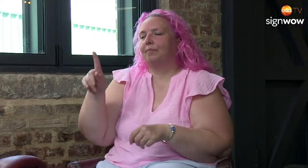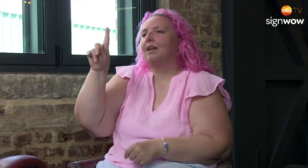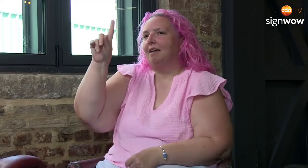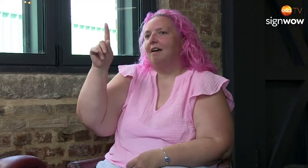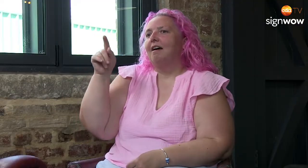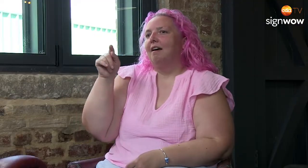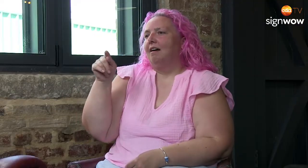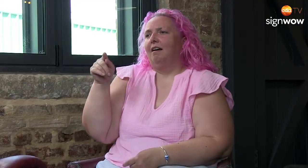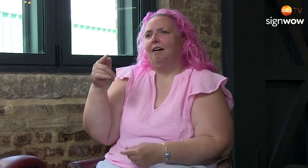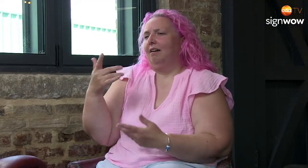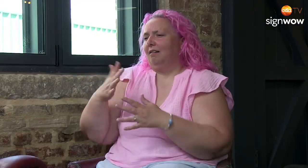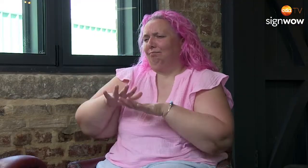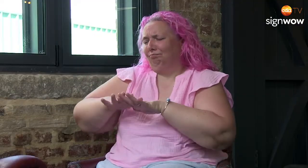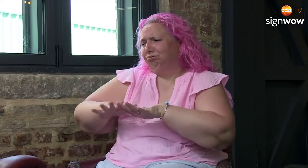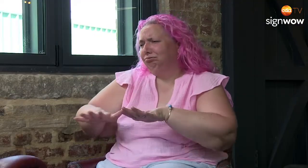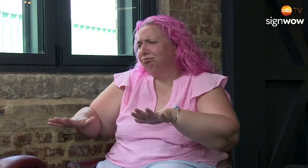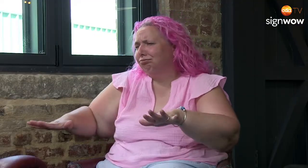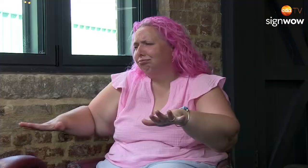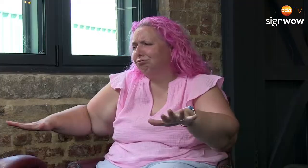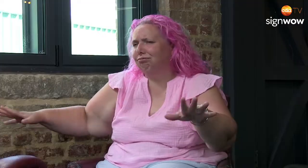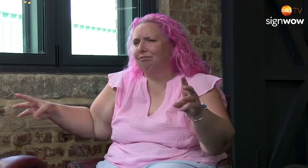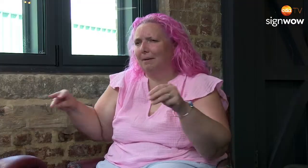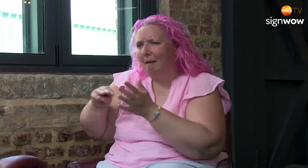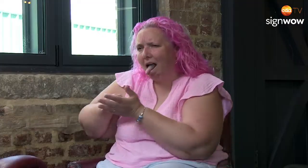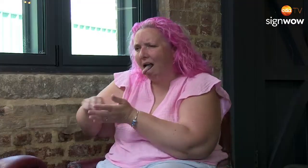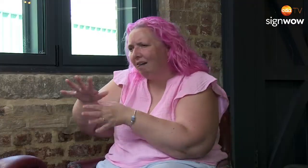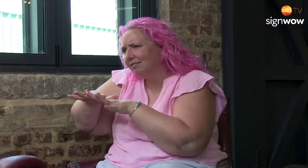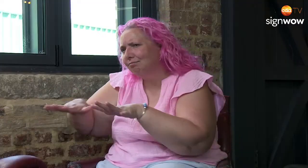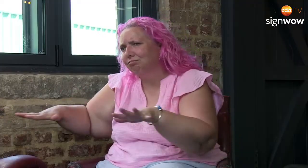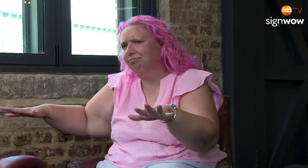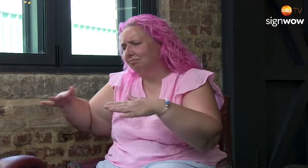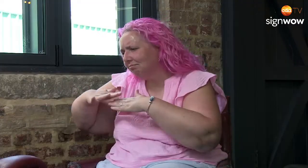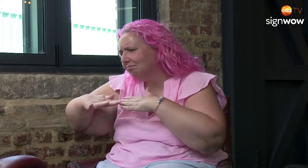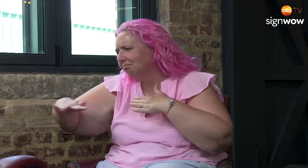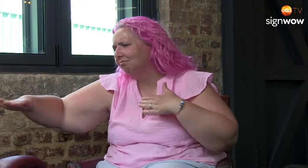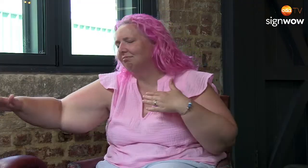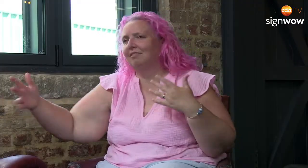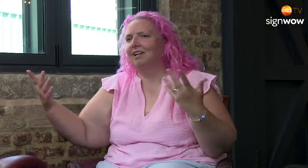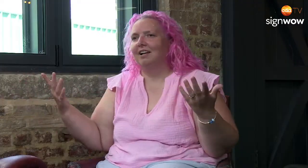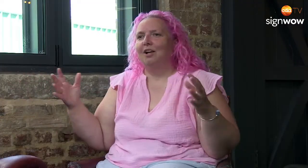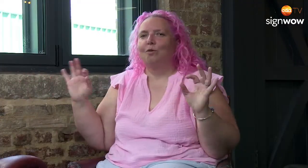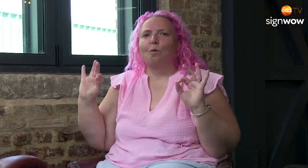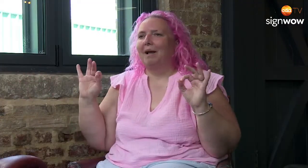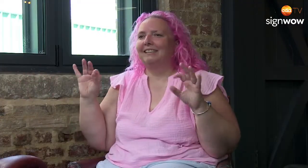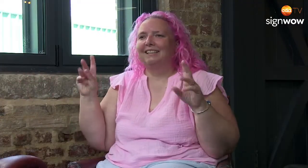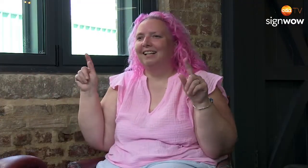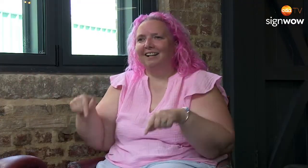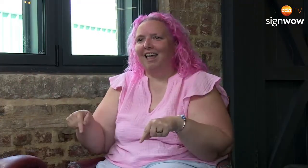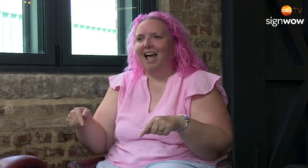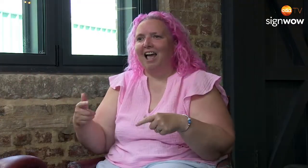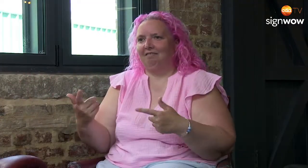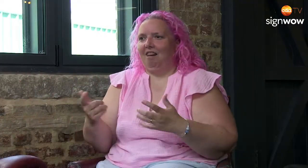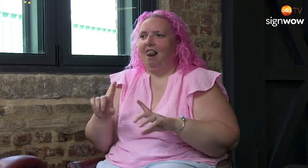Northumberland. And just the landscape around it, there's nobody